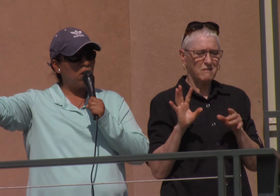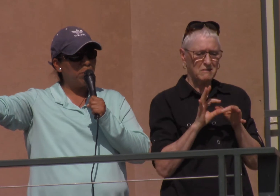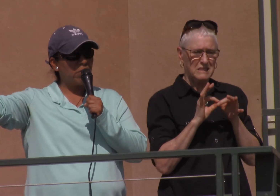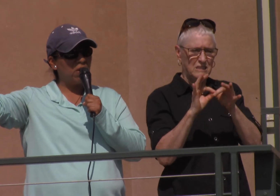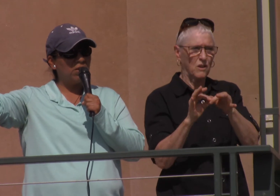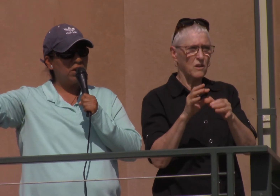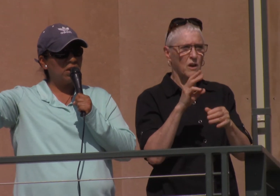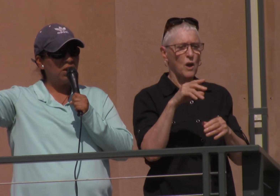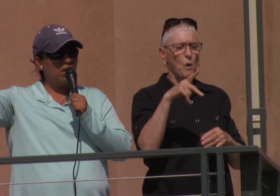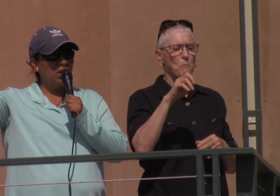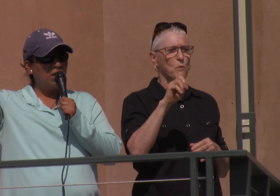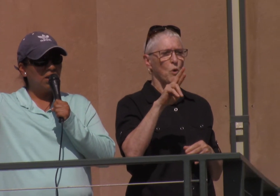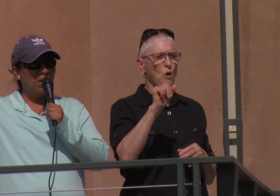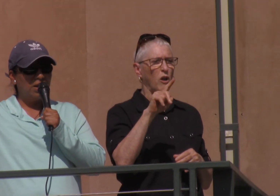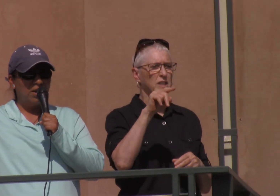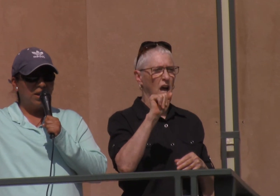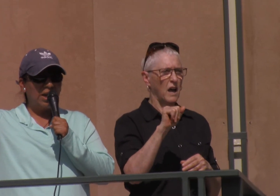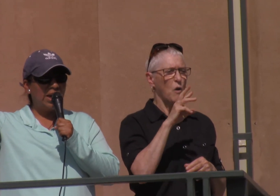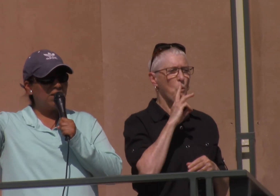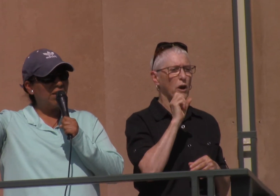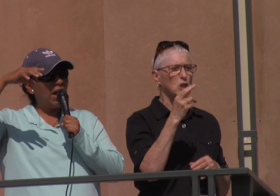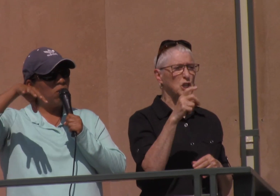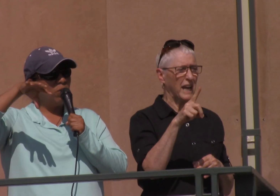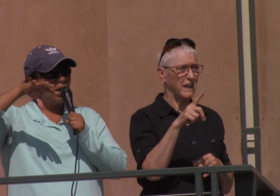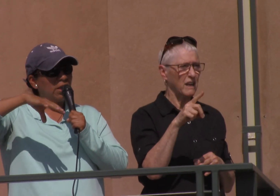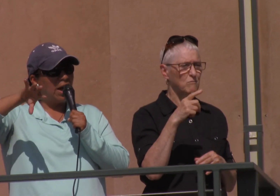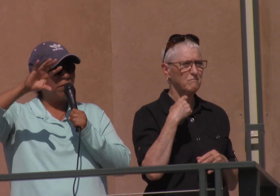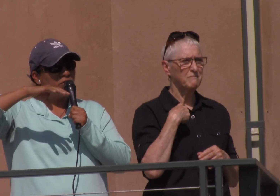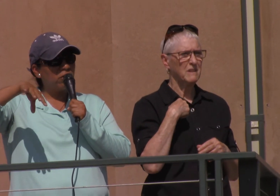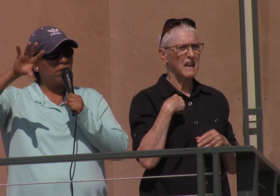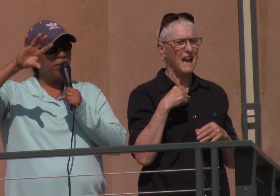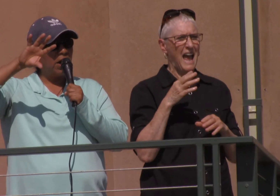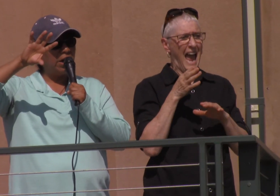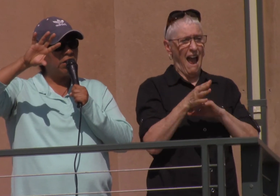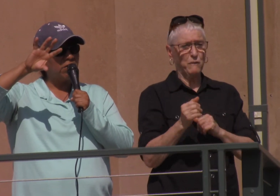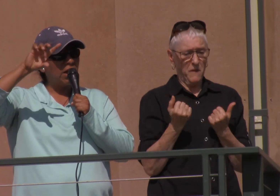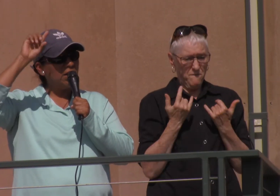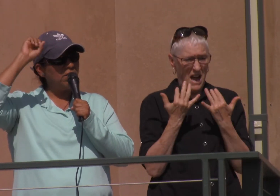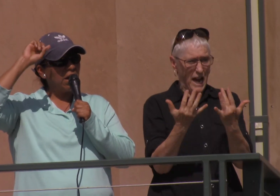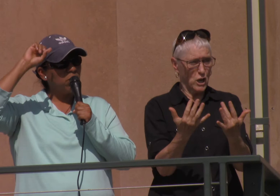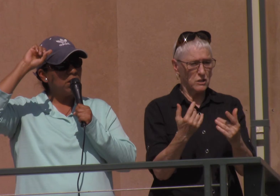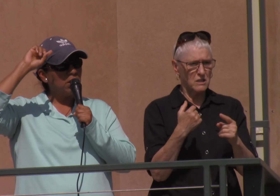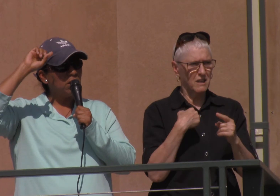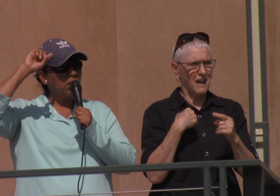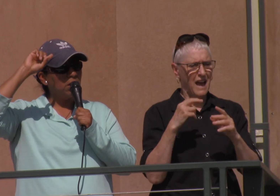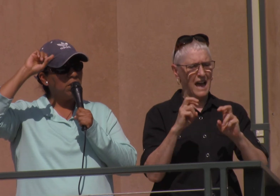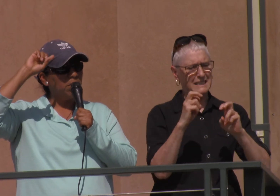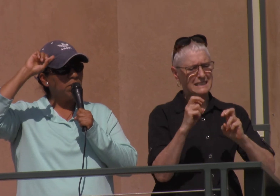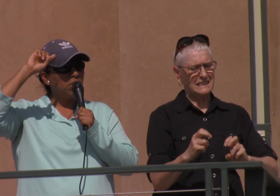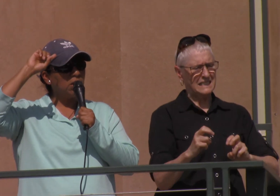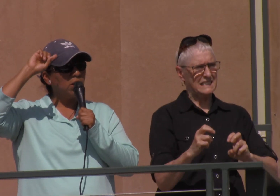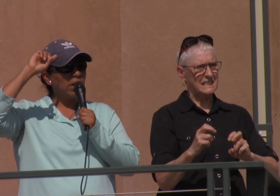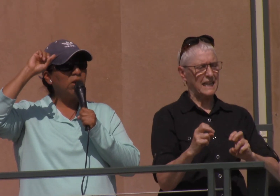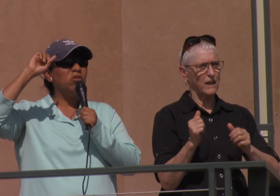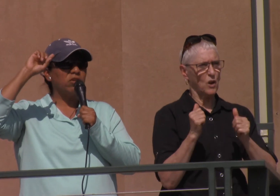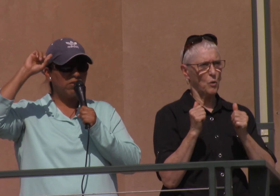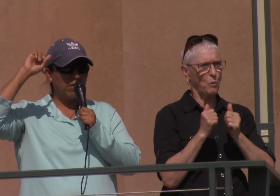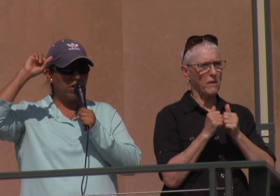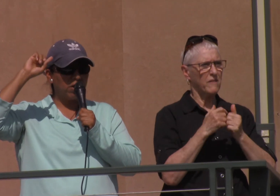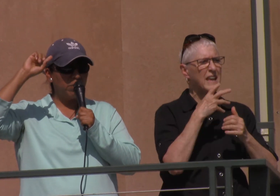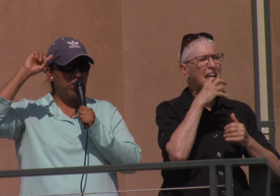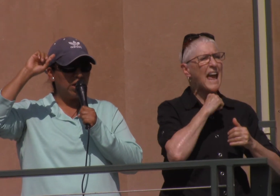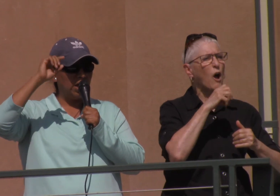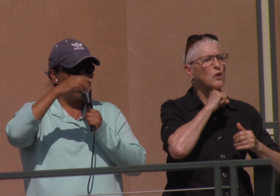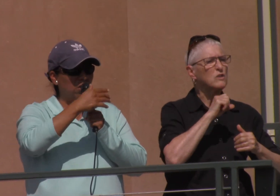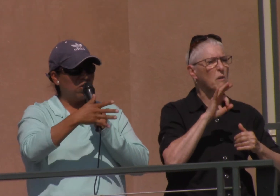watershed called Peralta, and I sat with, after the fires, I sat with the elders